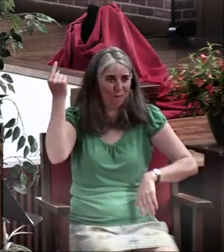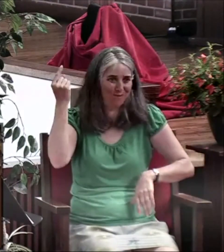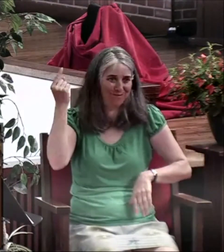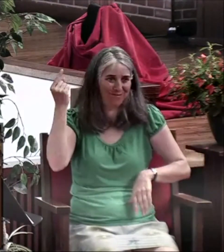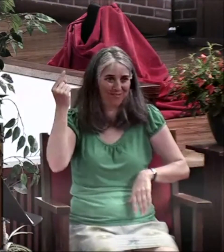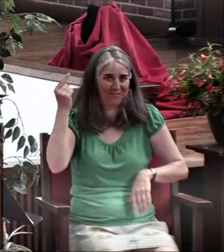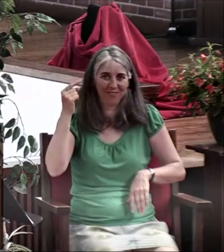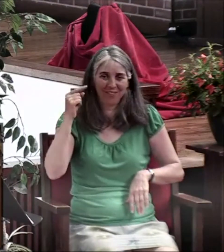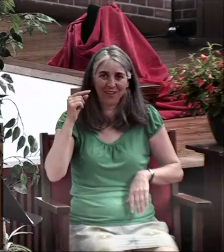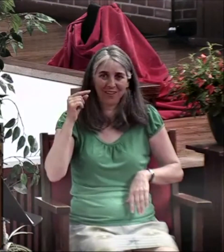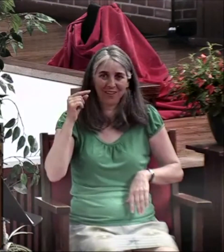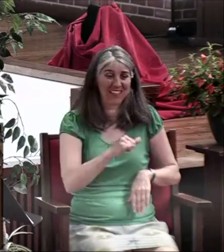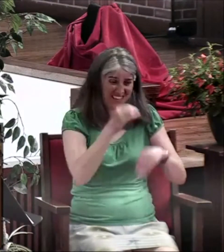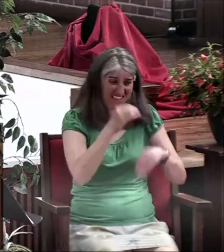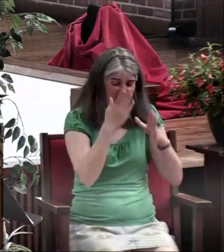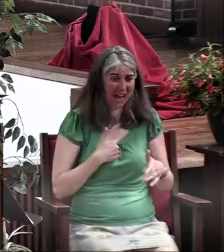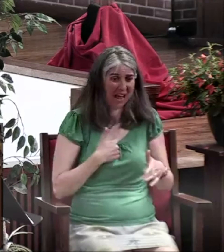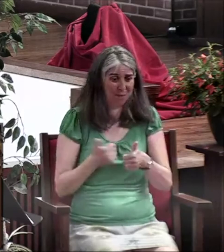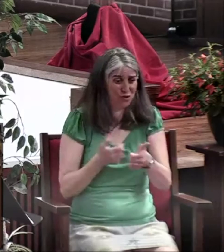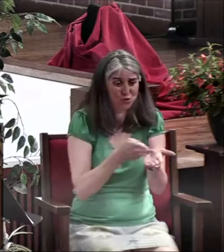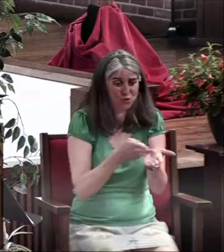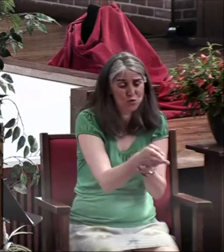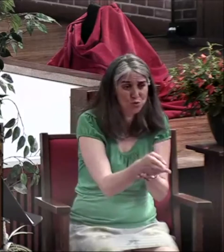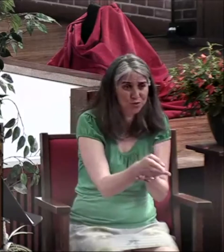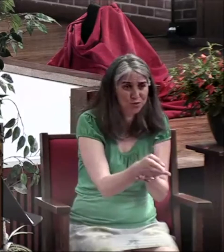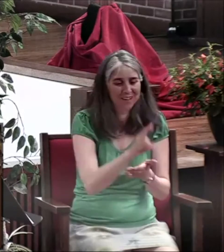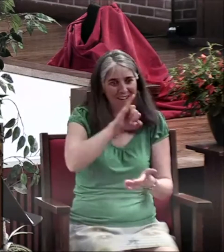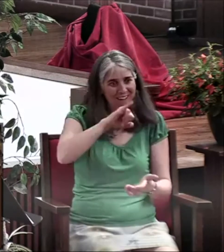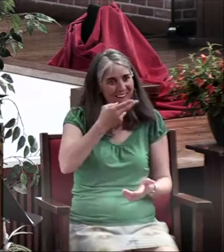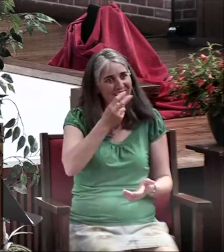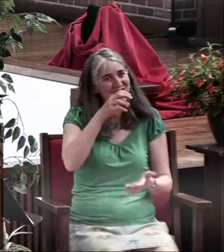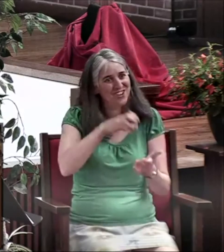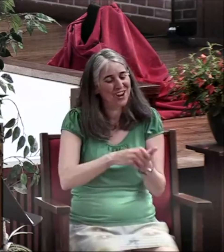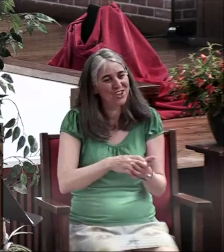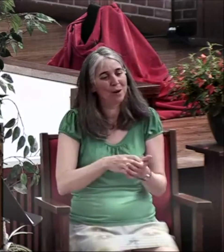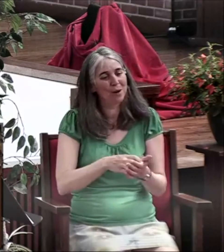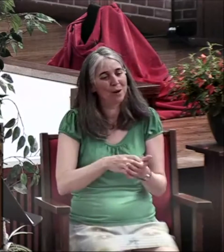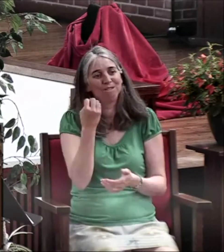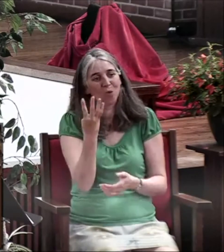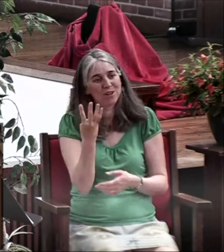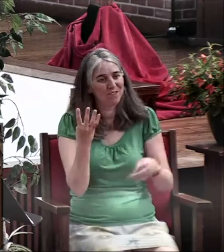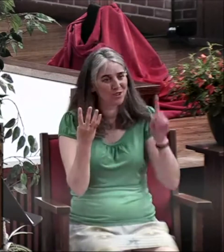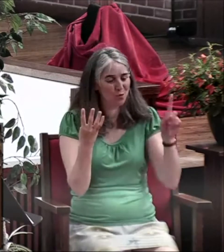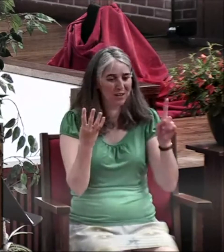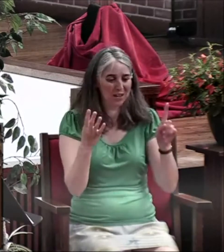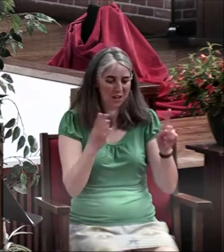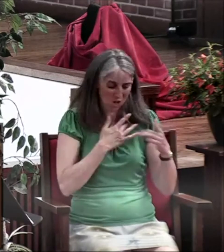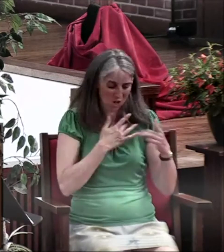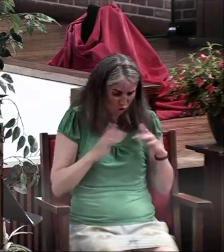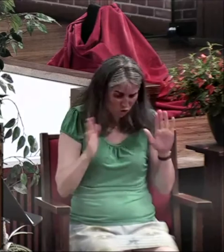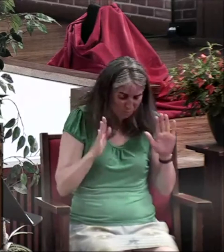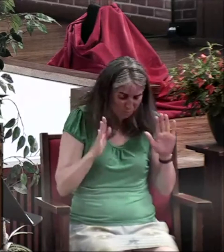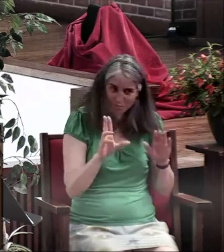Now, to that professor who said, I'm in pursuit of the truth, I would say, let's look at John 14, 1. Don't let your hearts be troubled, but also John 1,